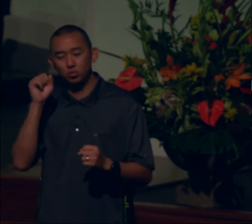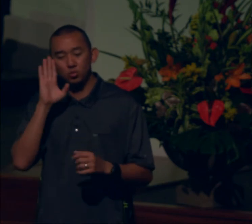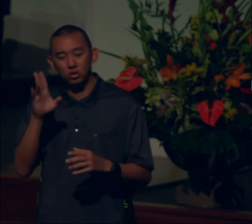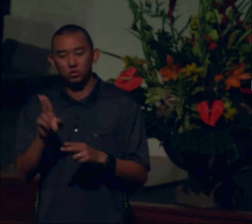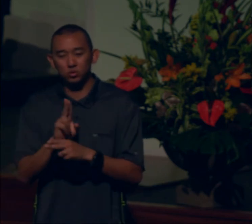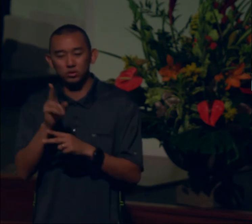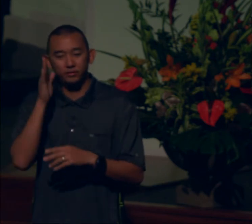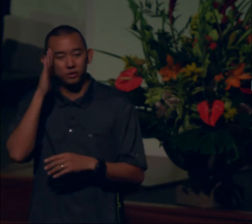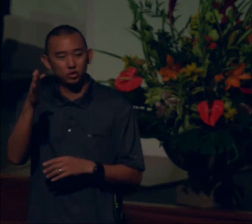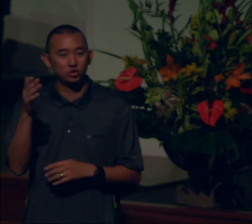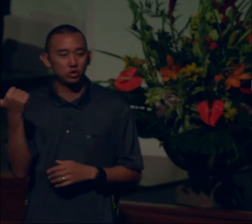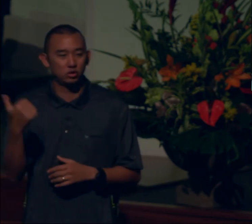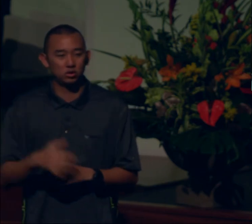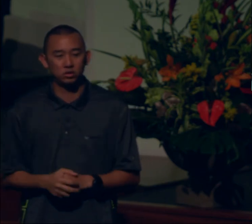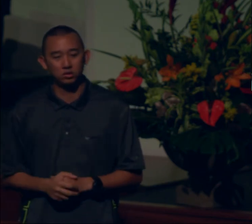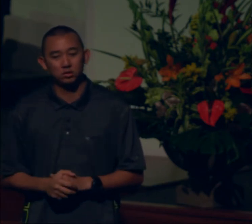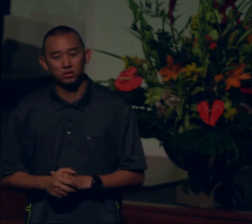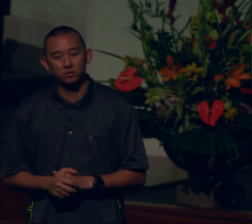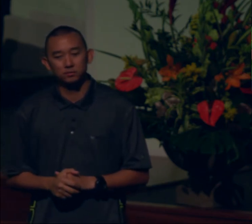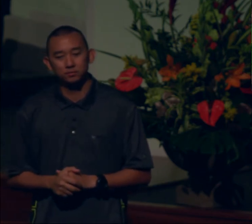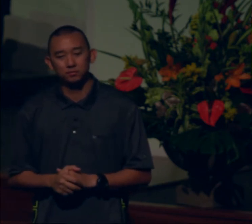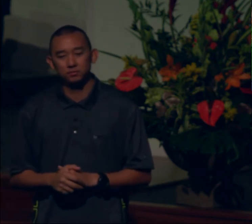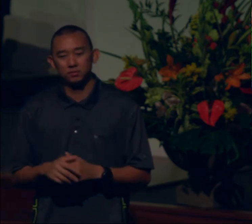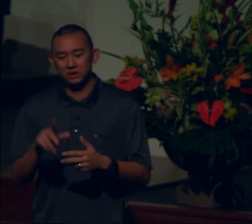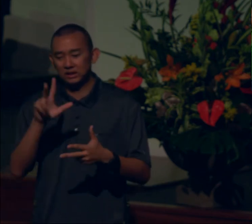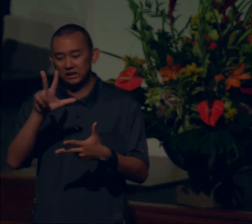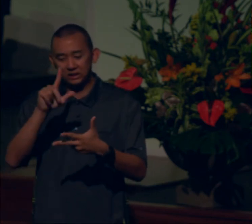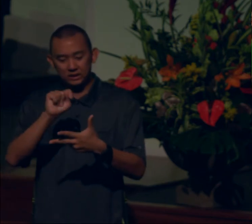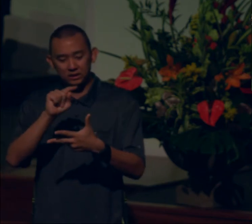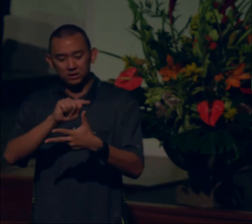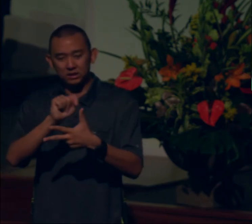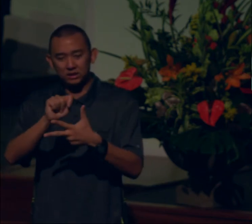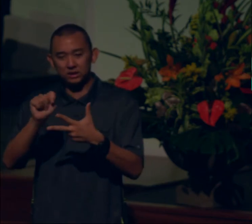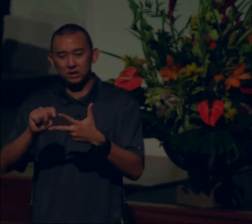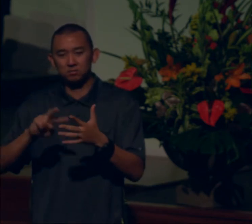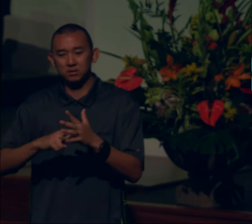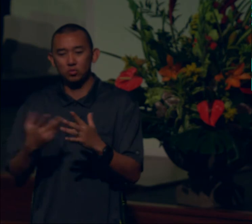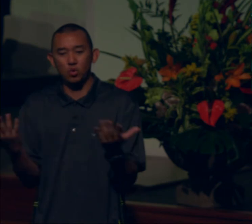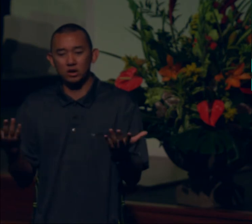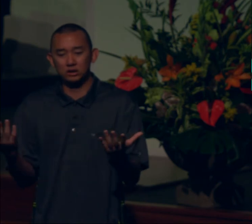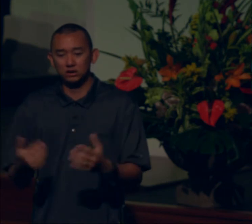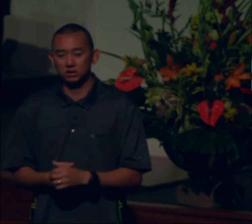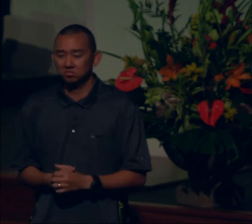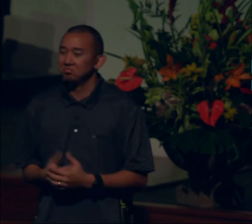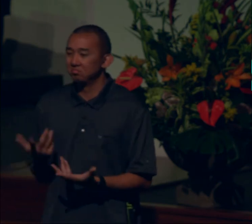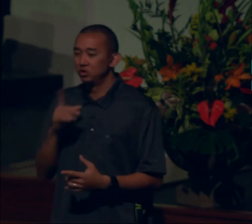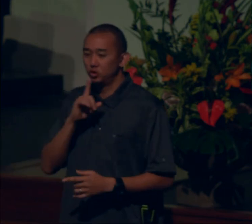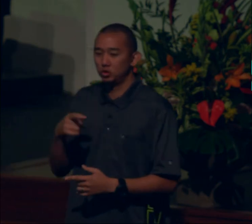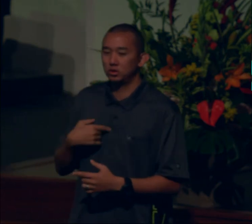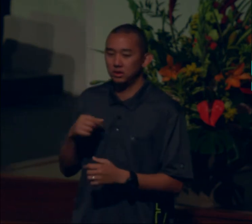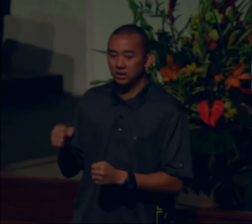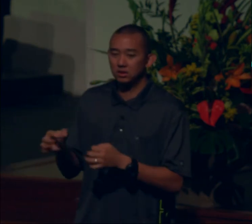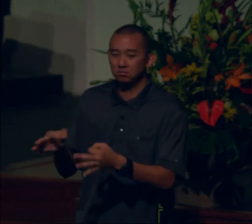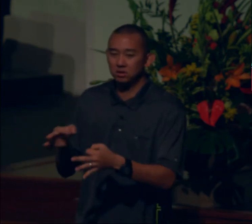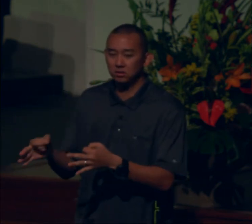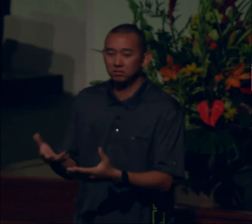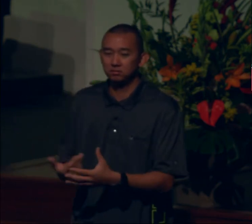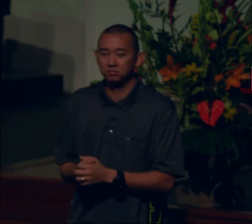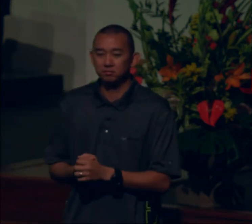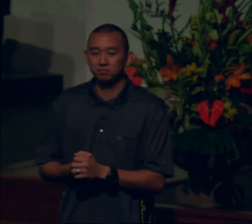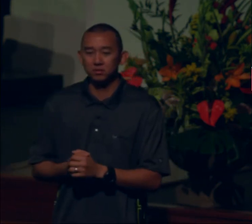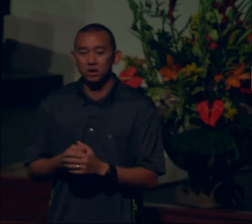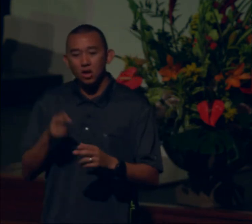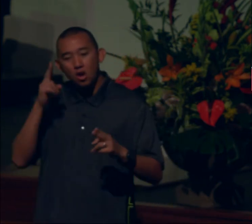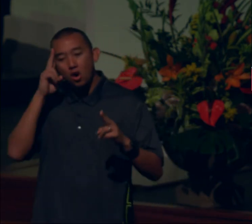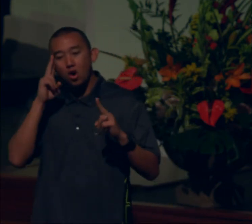can you share with them about the three T's? Sure, I'd be happy to. And any honor or whatever that Pastor John had